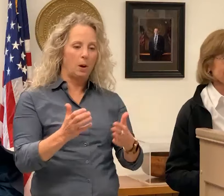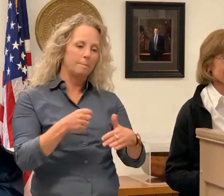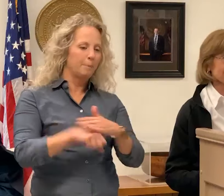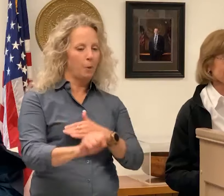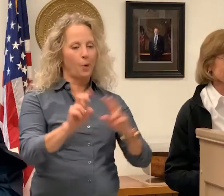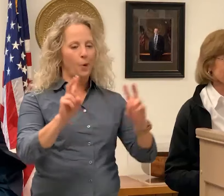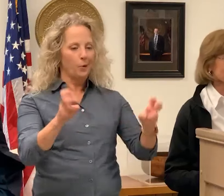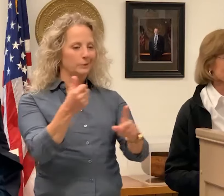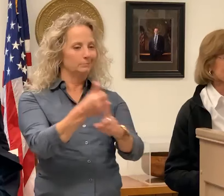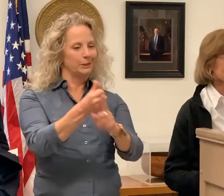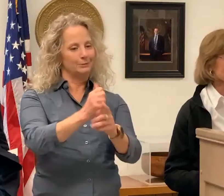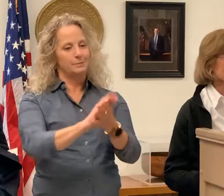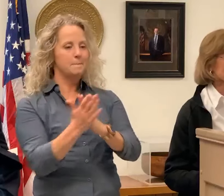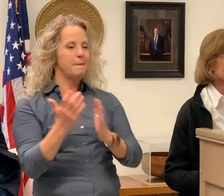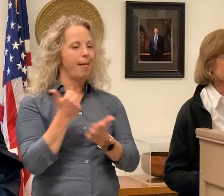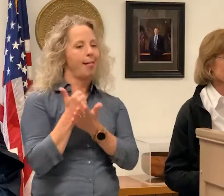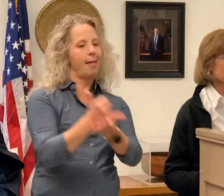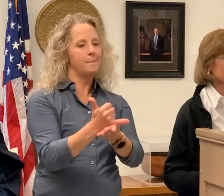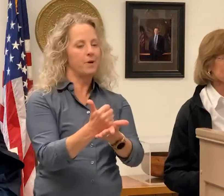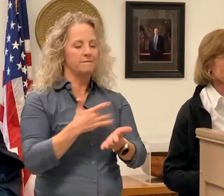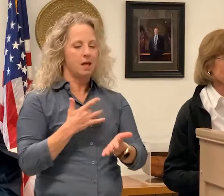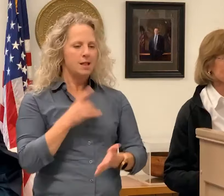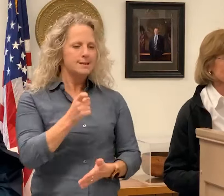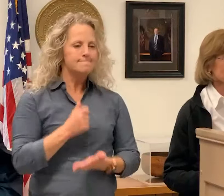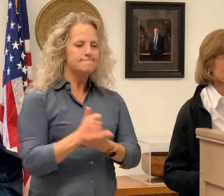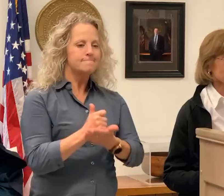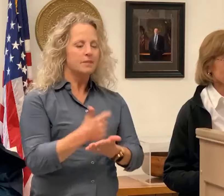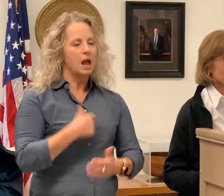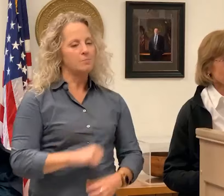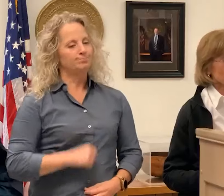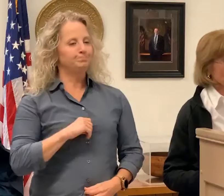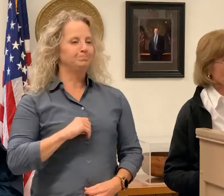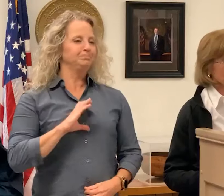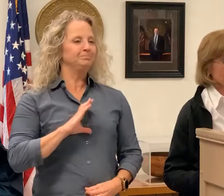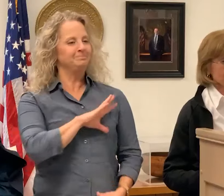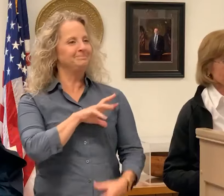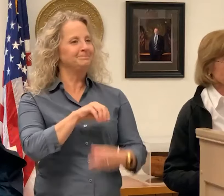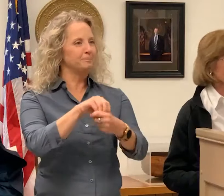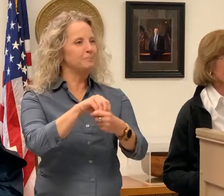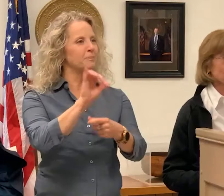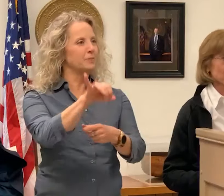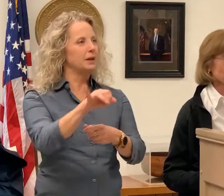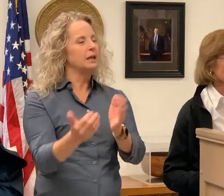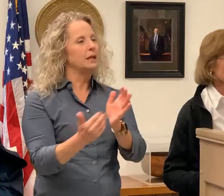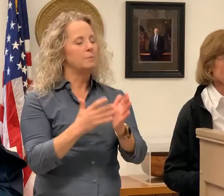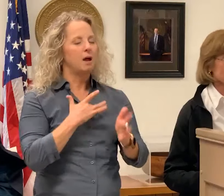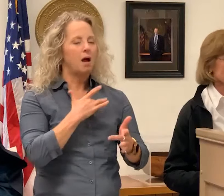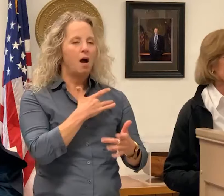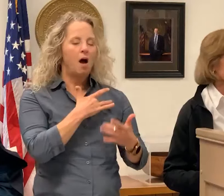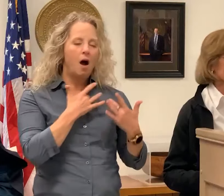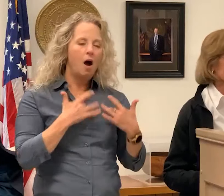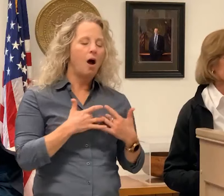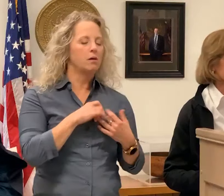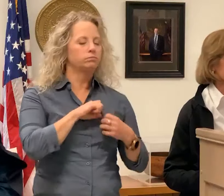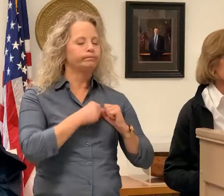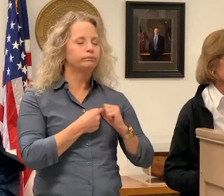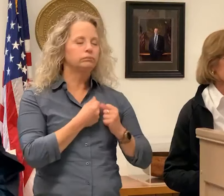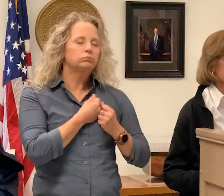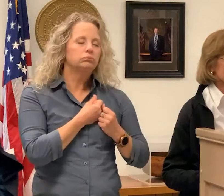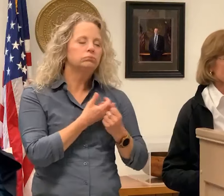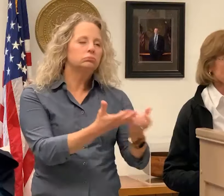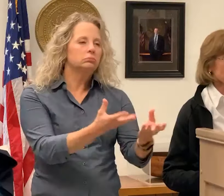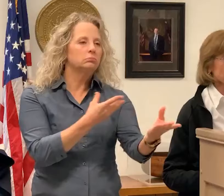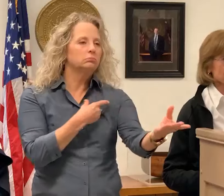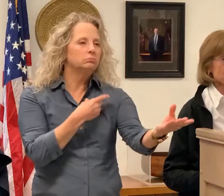they see a need, and they just need to fill it, and I'm proud to be a part of it. And again, my heart goes out to everyone who